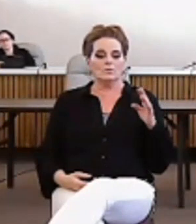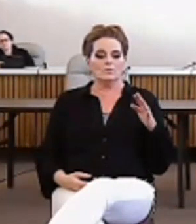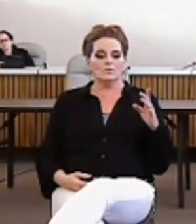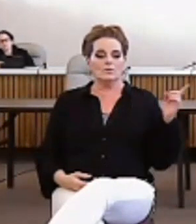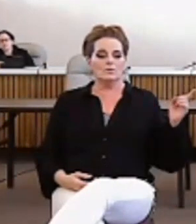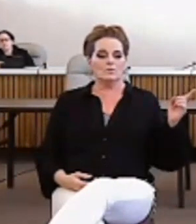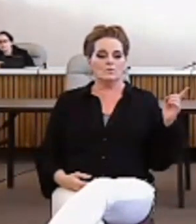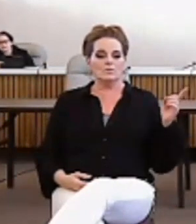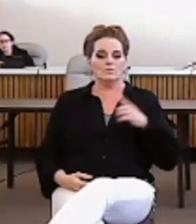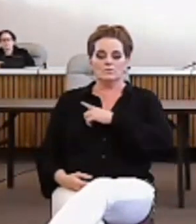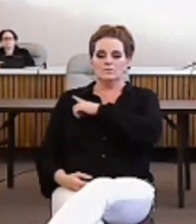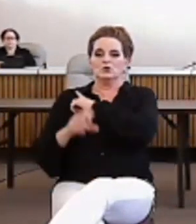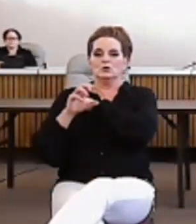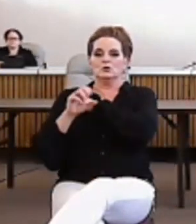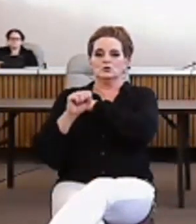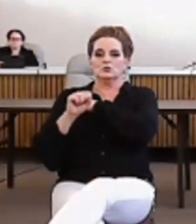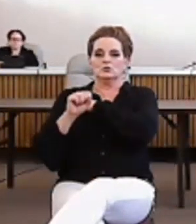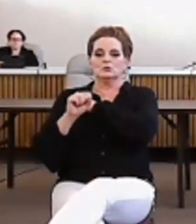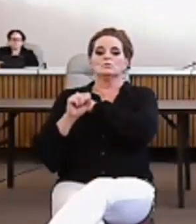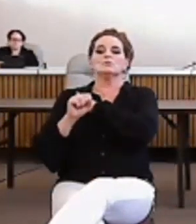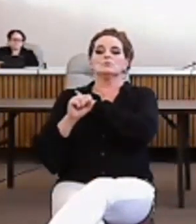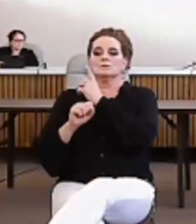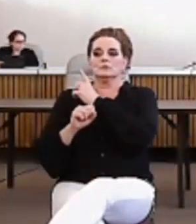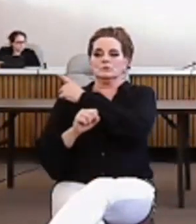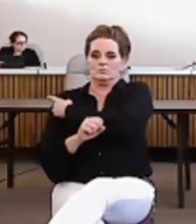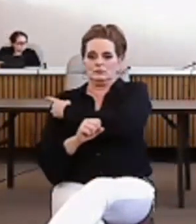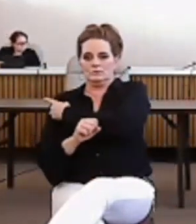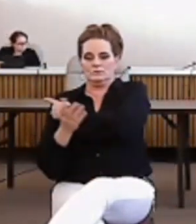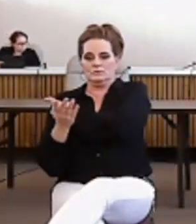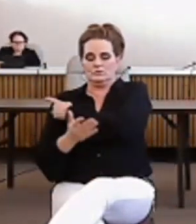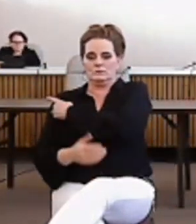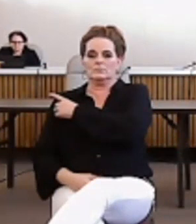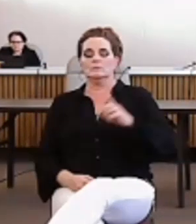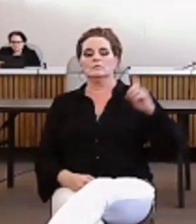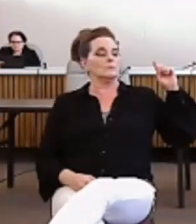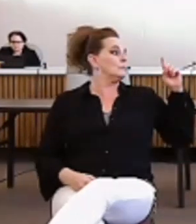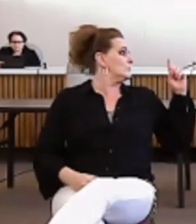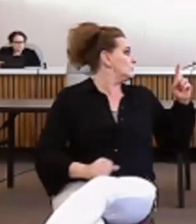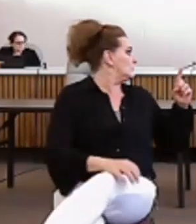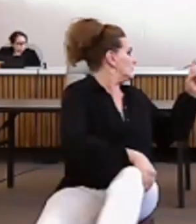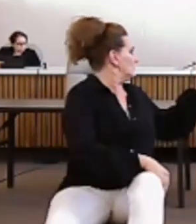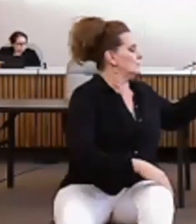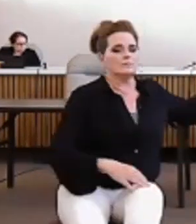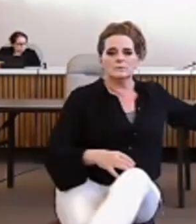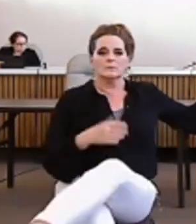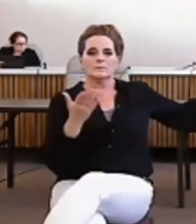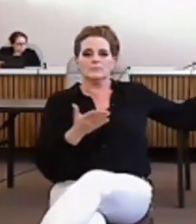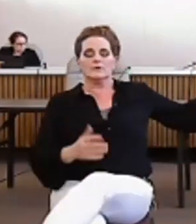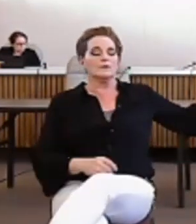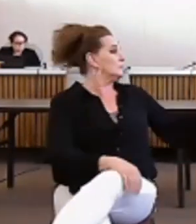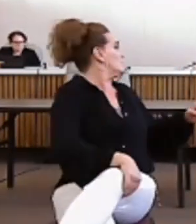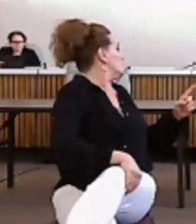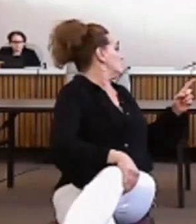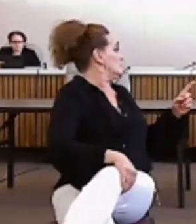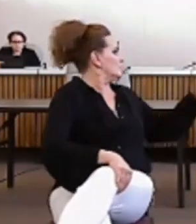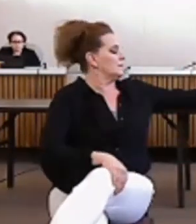Councilmember Safranek, Here. Councilmember Bolzner, Here. Councilmember Page, Here. Councilmember